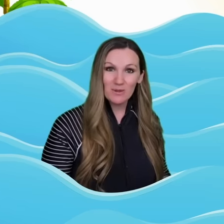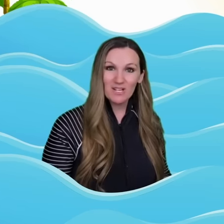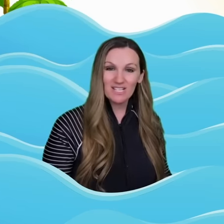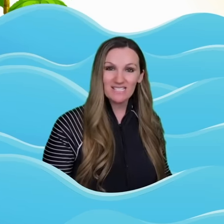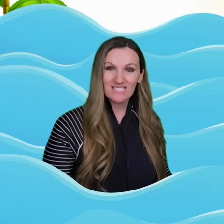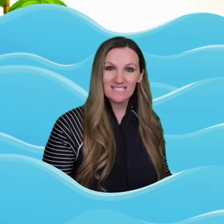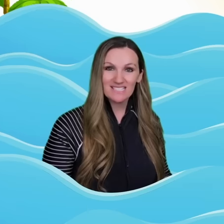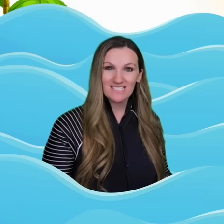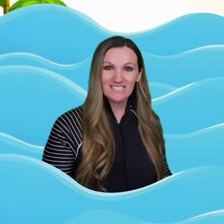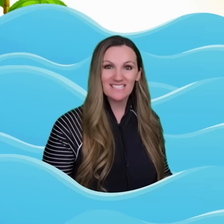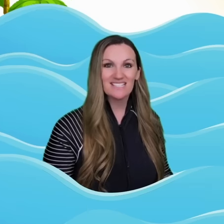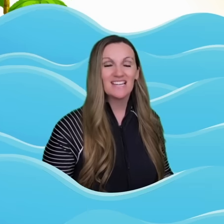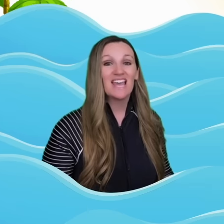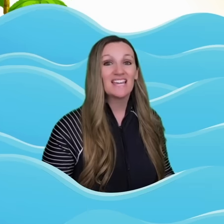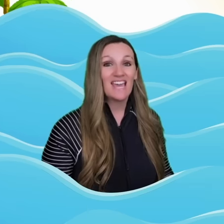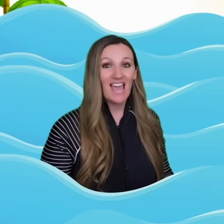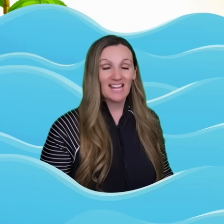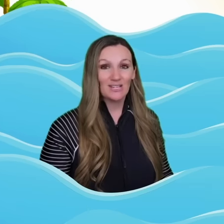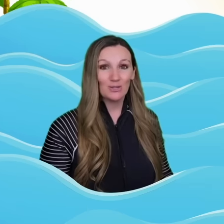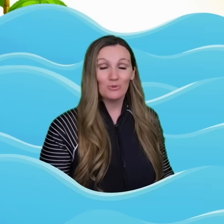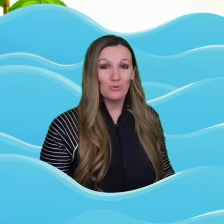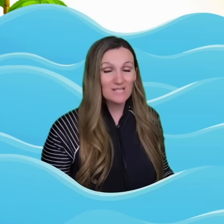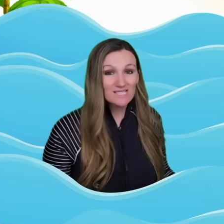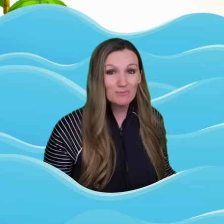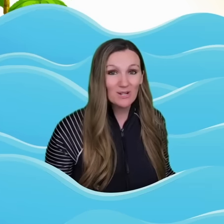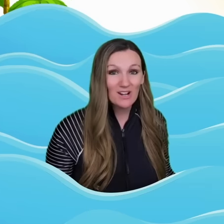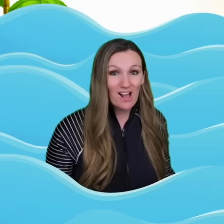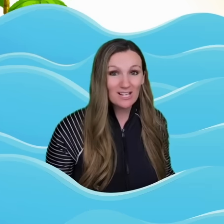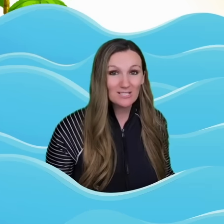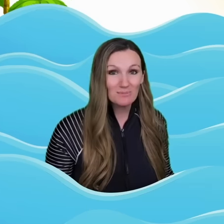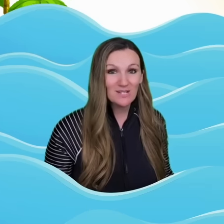octopus? Can you whisper octopus?